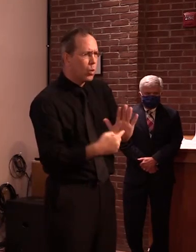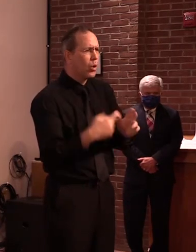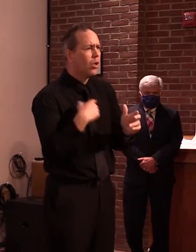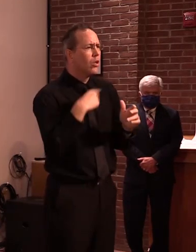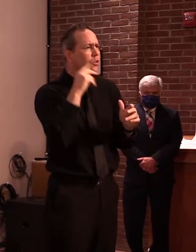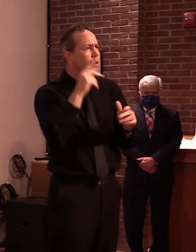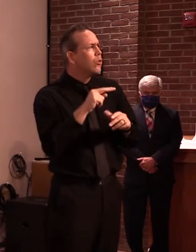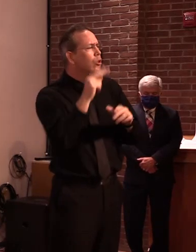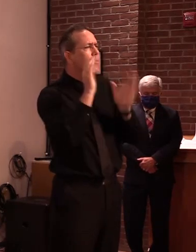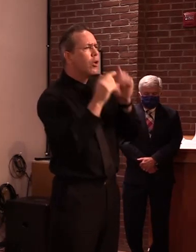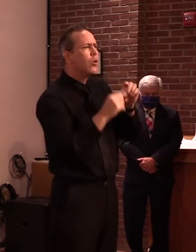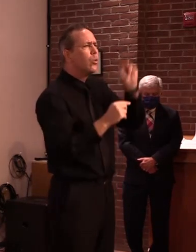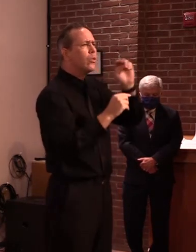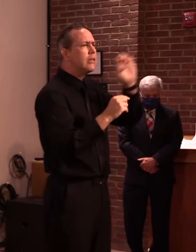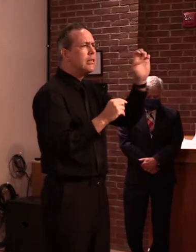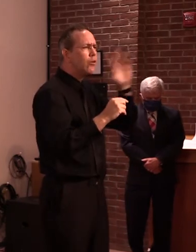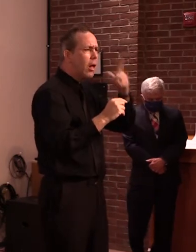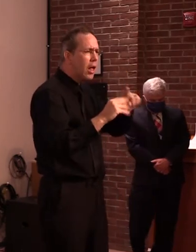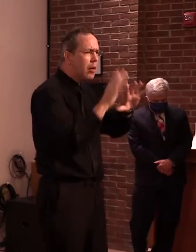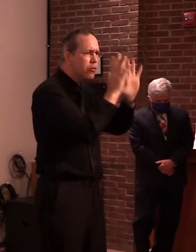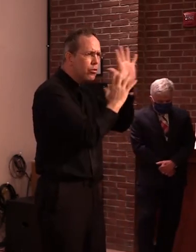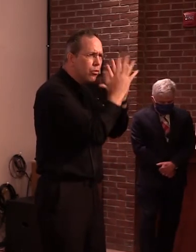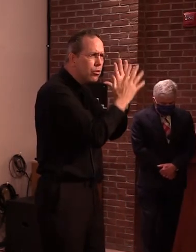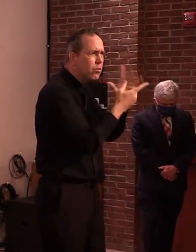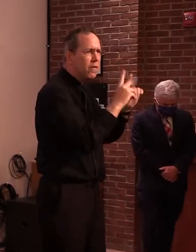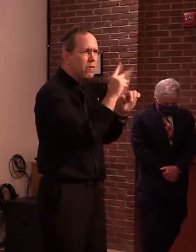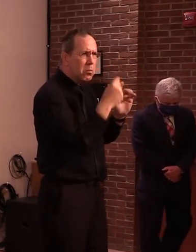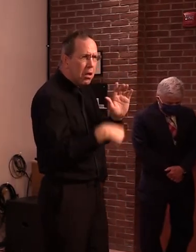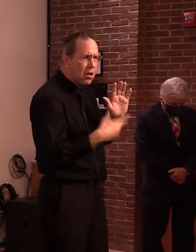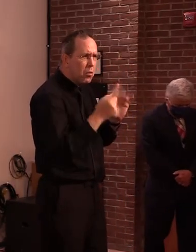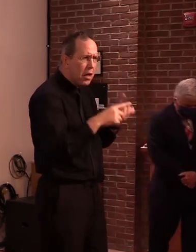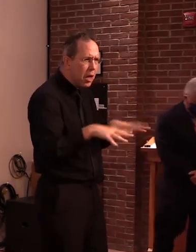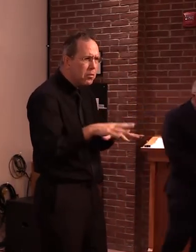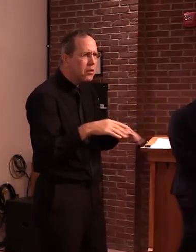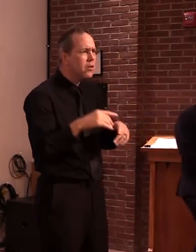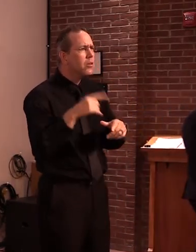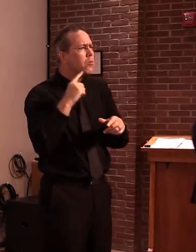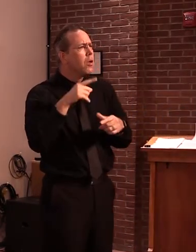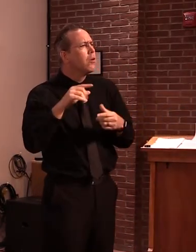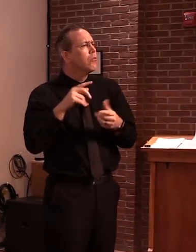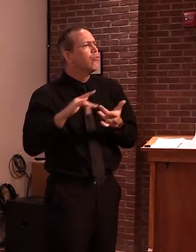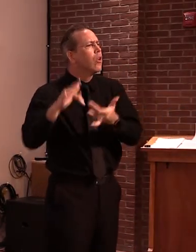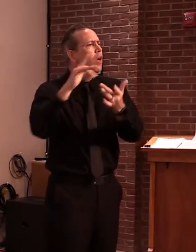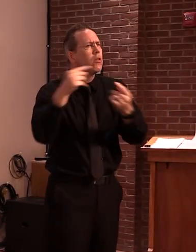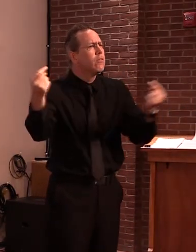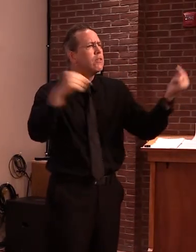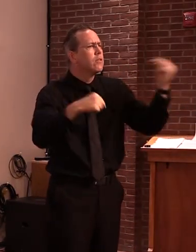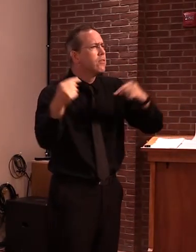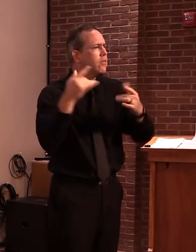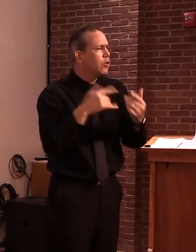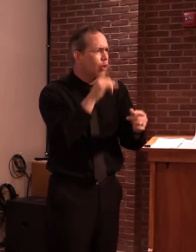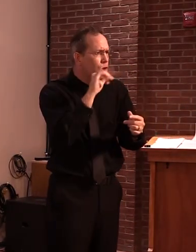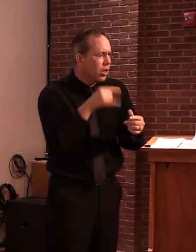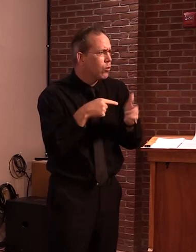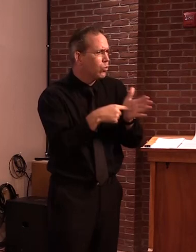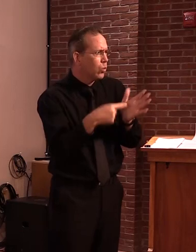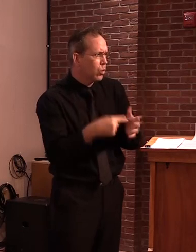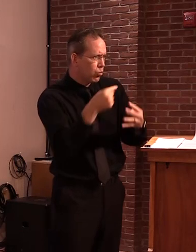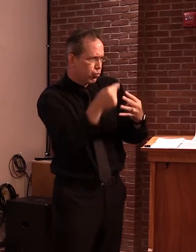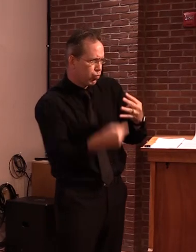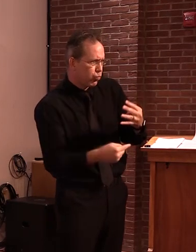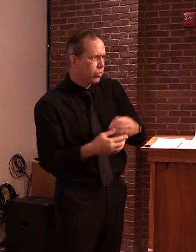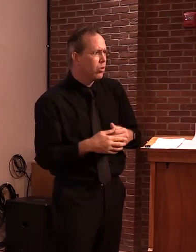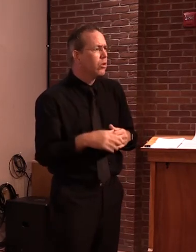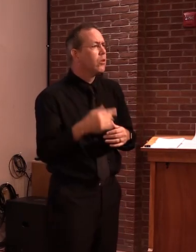always do, with an update on our travel map. As a reminder for those watching at home, today's presentation is available on our